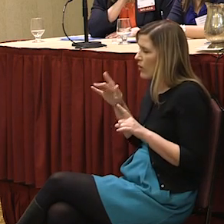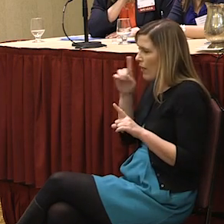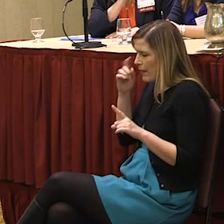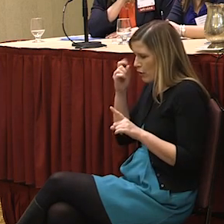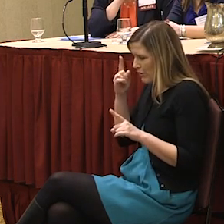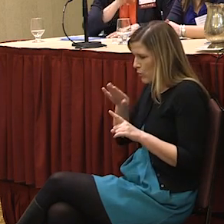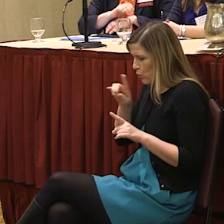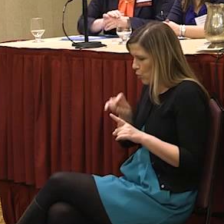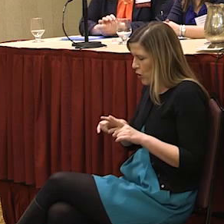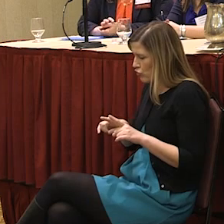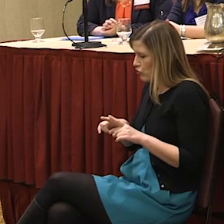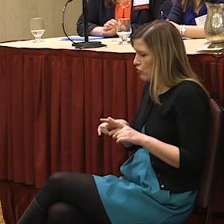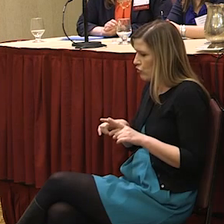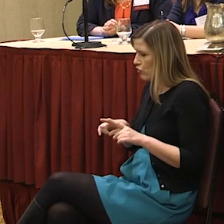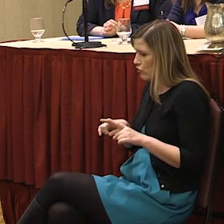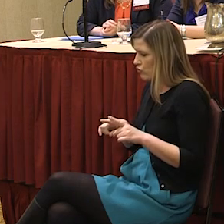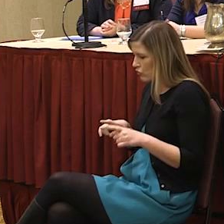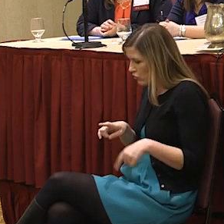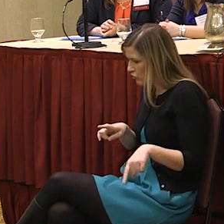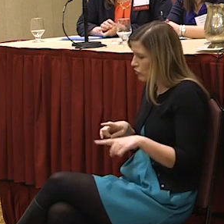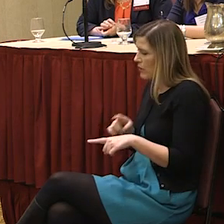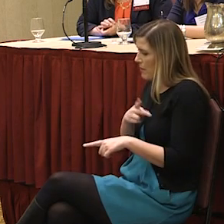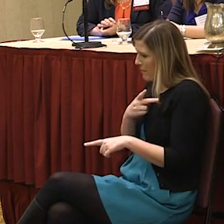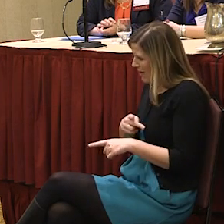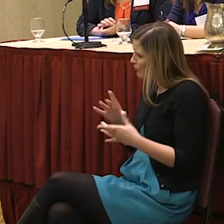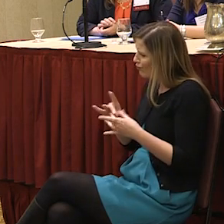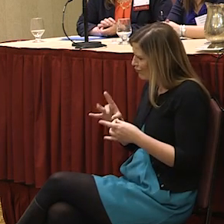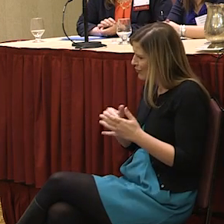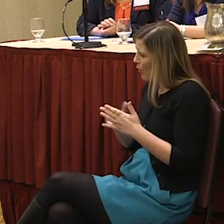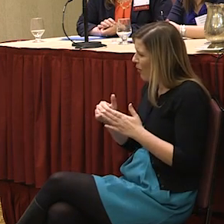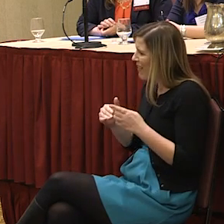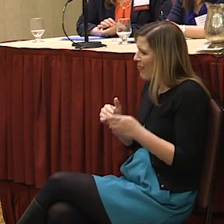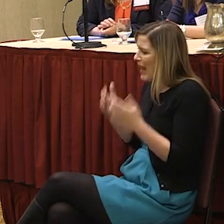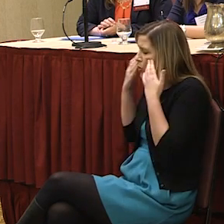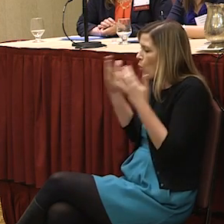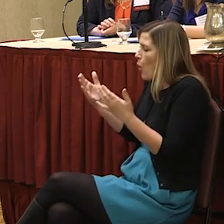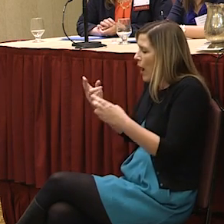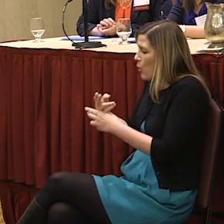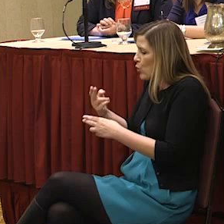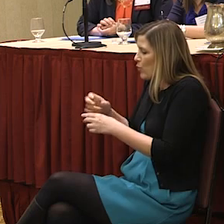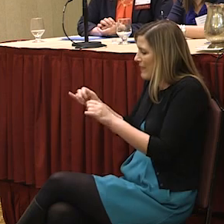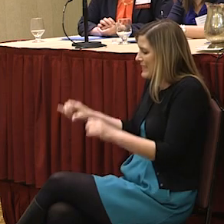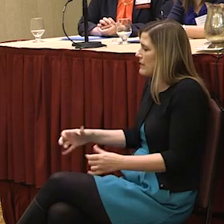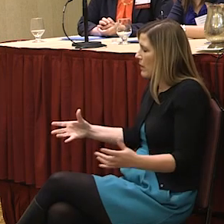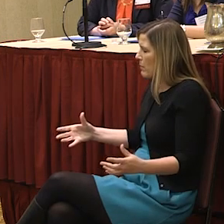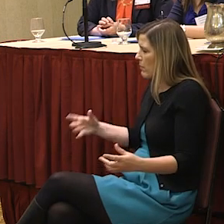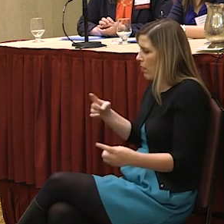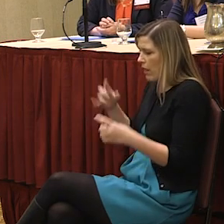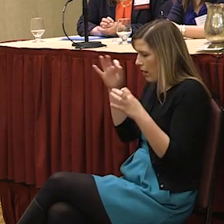what you're asking, I mean, they sort of articulate oftentimes that they don't know how to utilize the system at